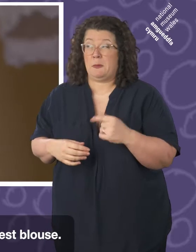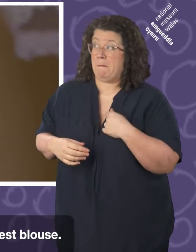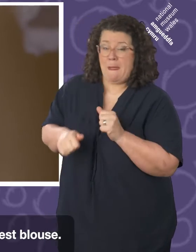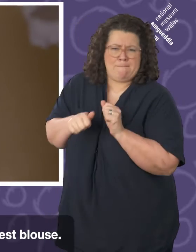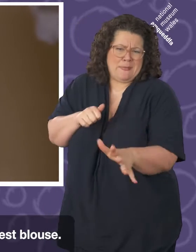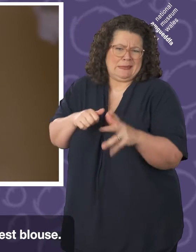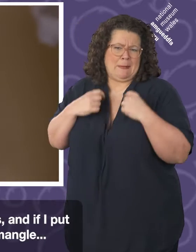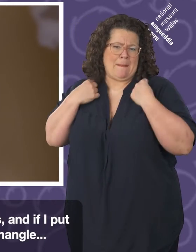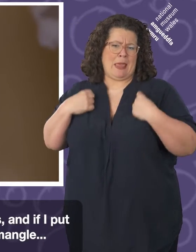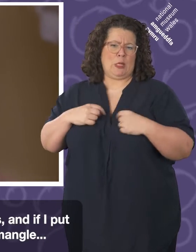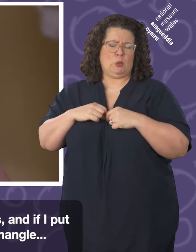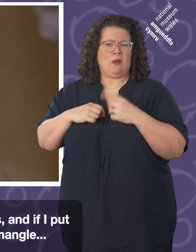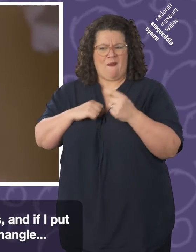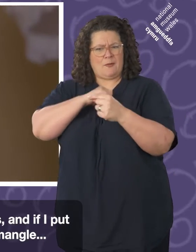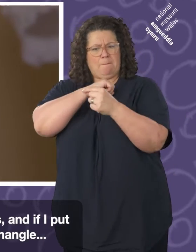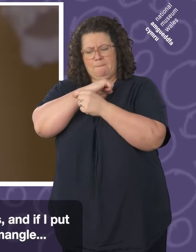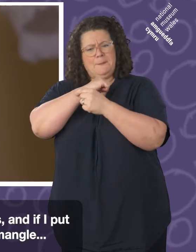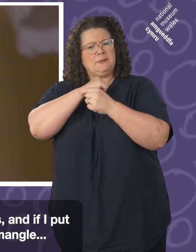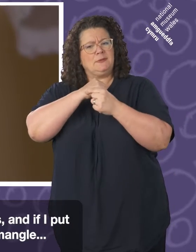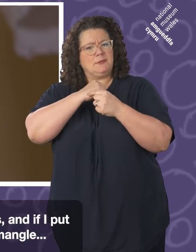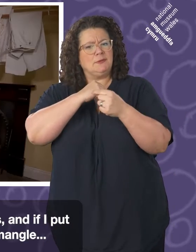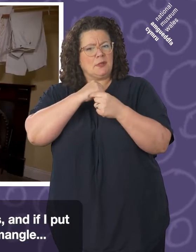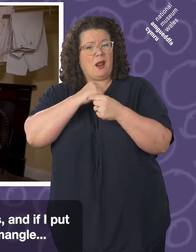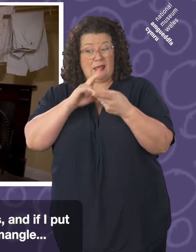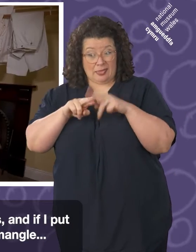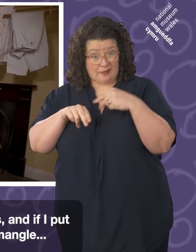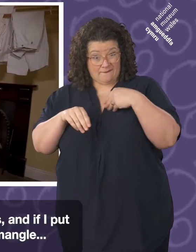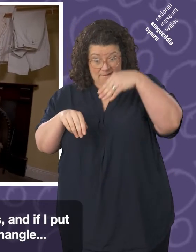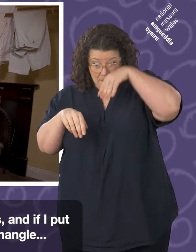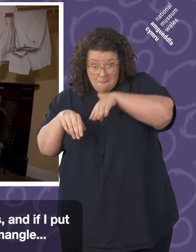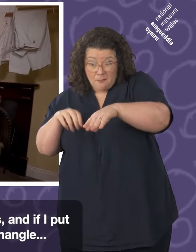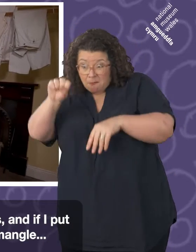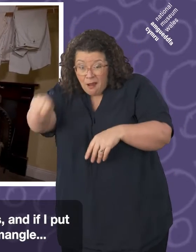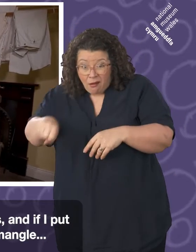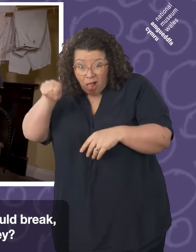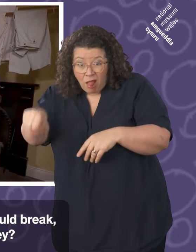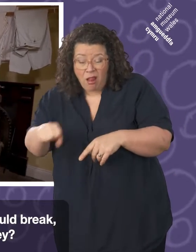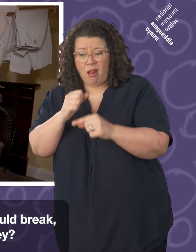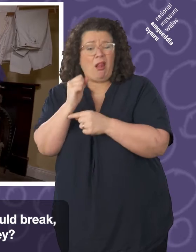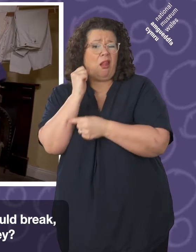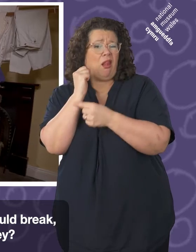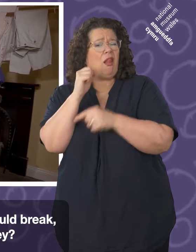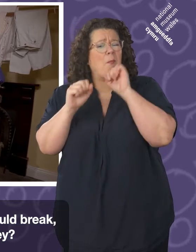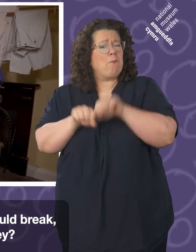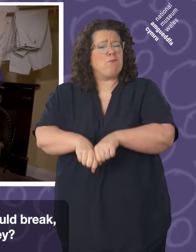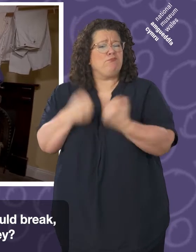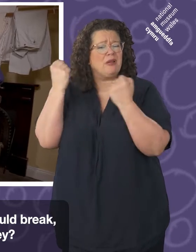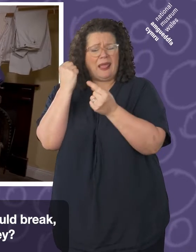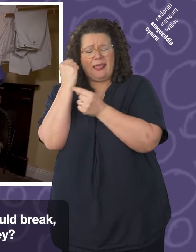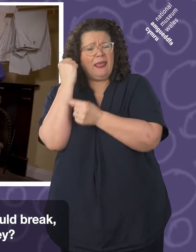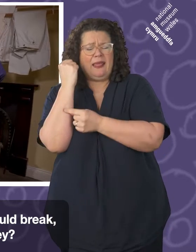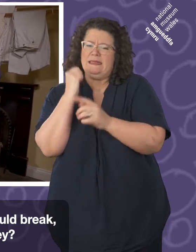best blouse, this has hard buttons. And if I put this through the mangle, well, the buttons would break, wouldn't